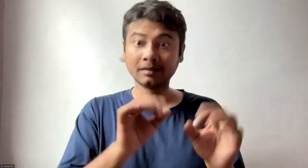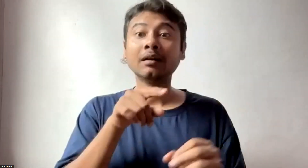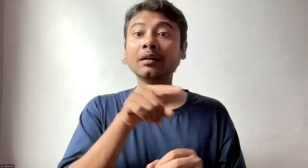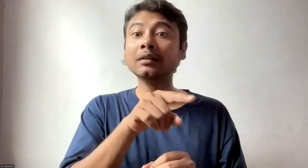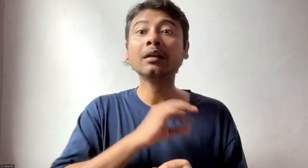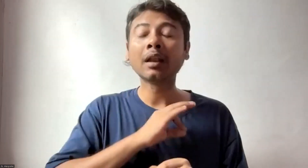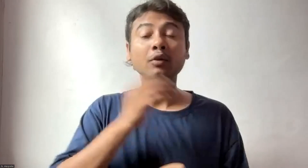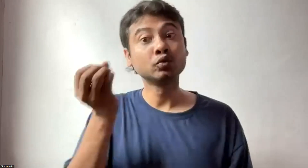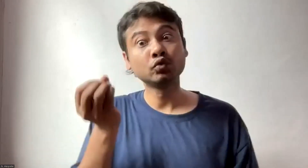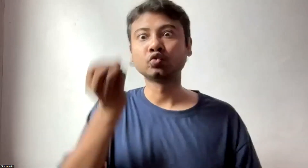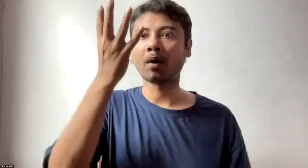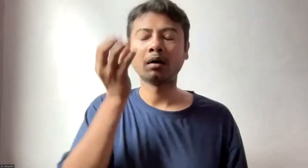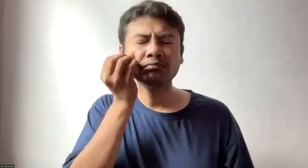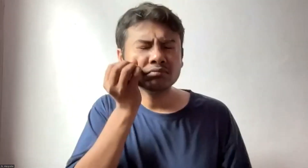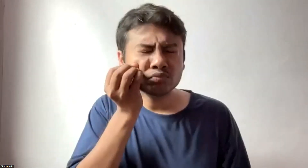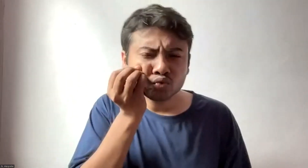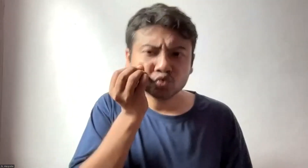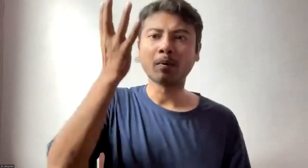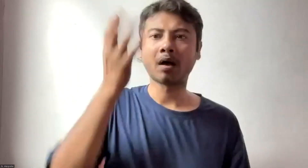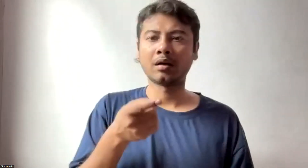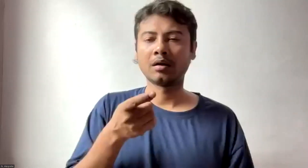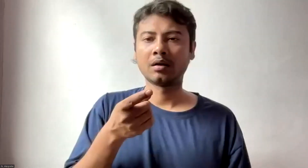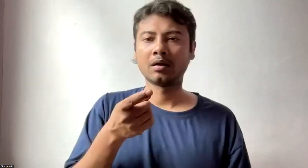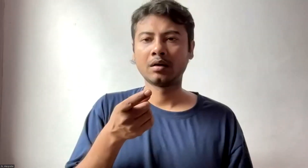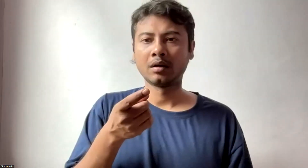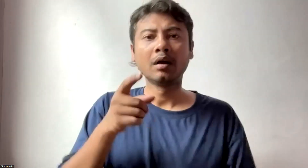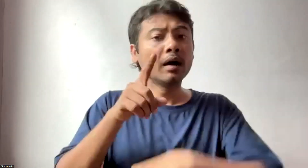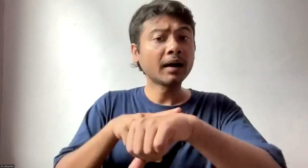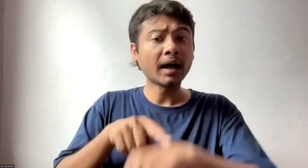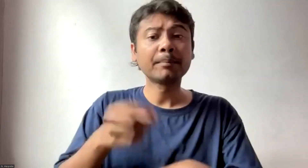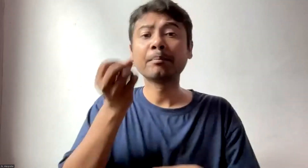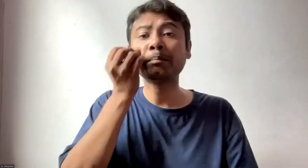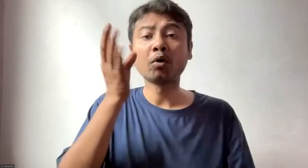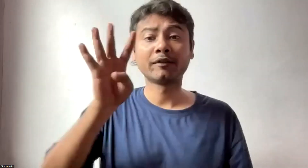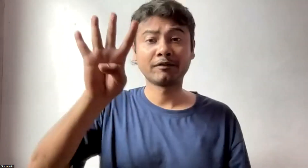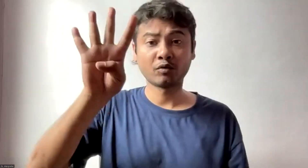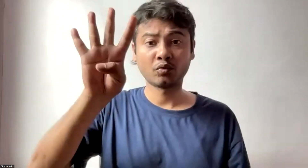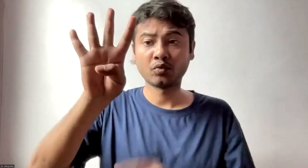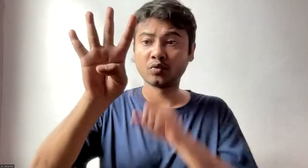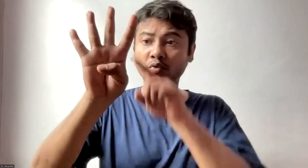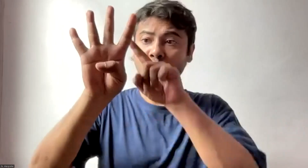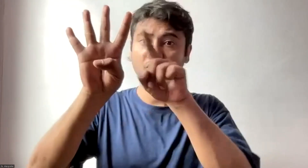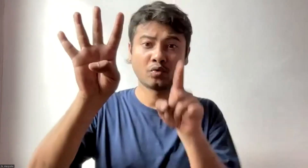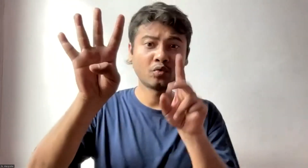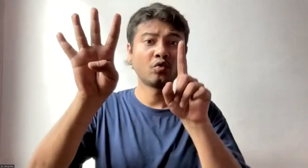time is supposed to be in mode of goodness, like from 4 a.m. to 12 p.m.